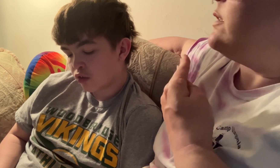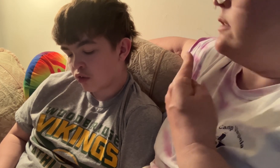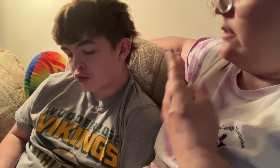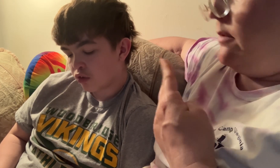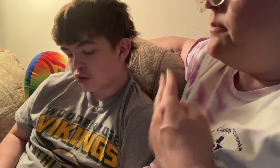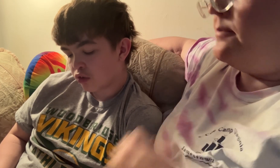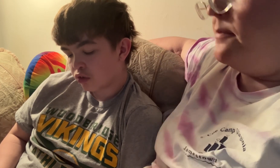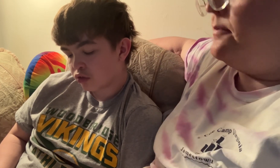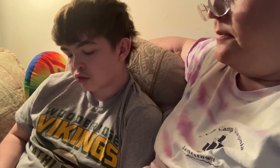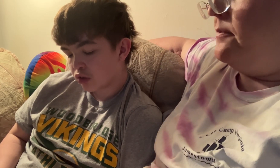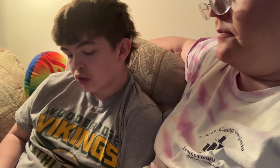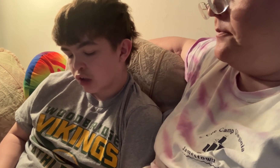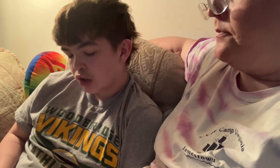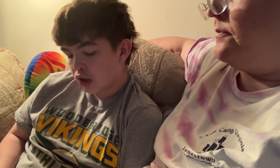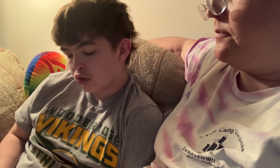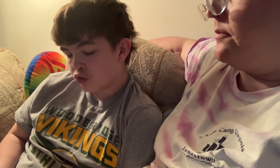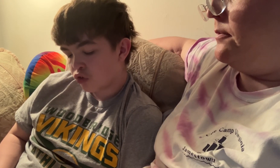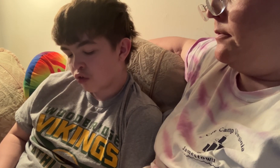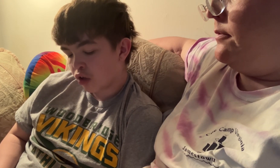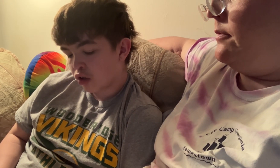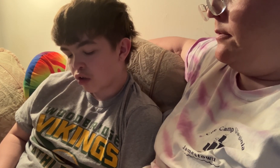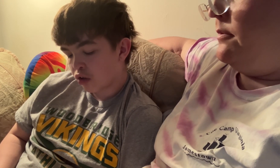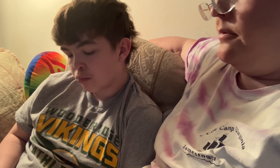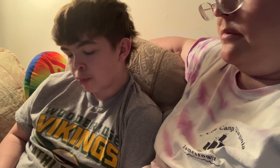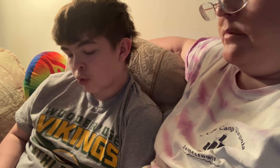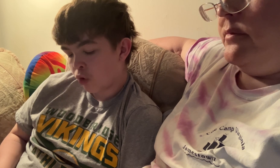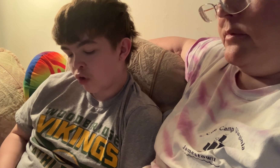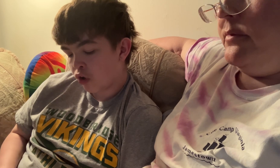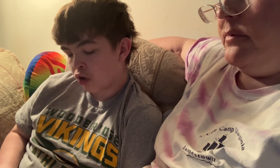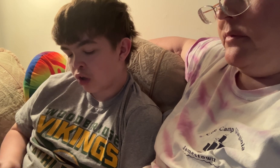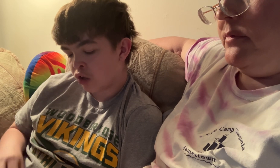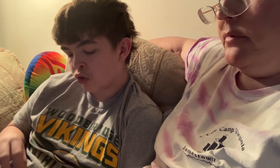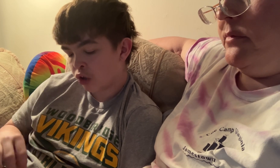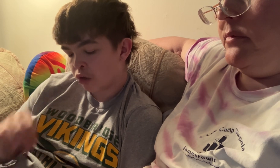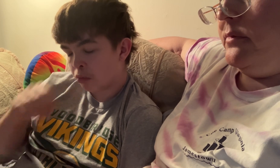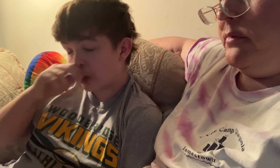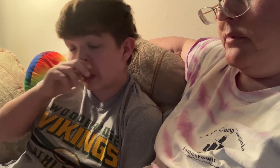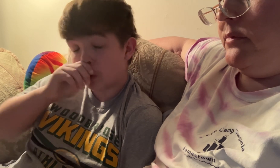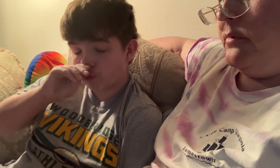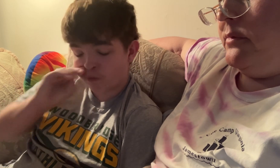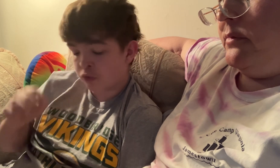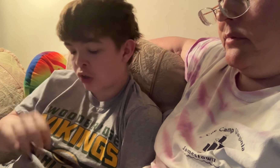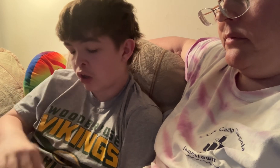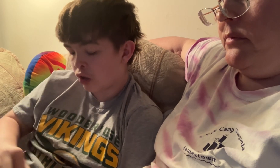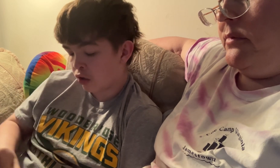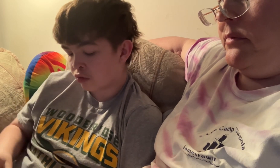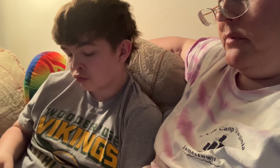veins, and strength poured into him like a flood.